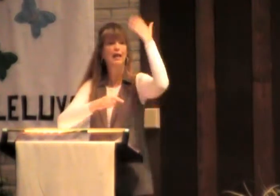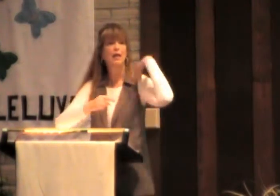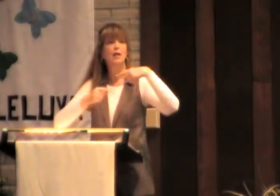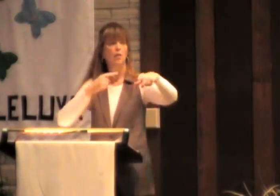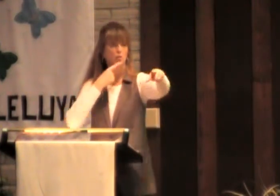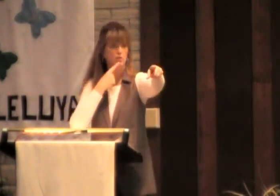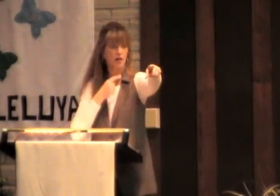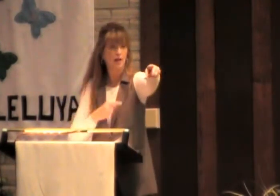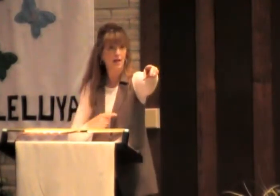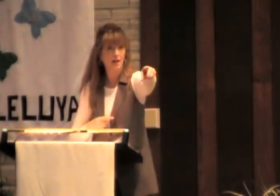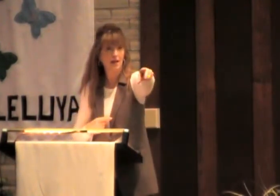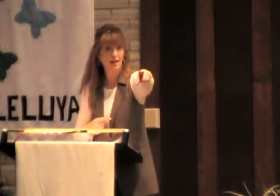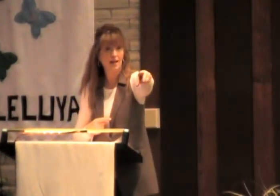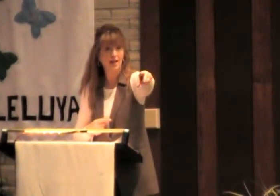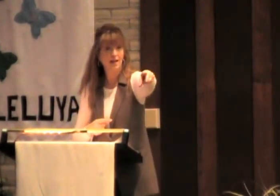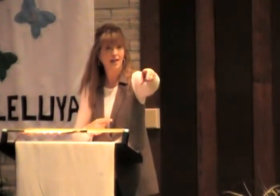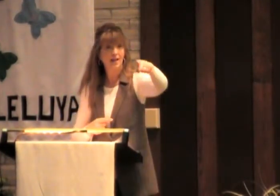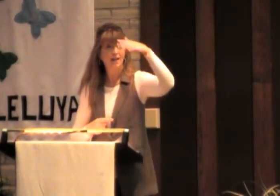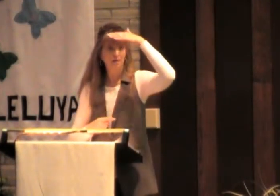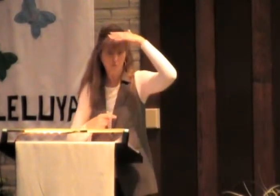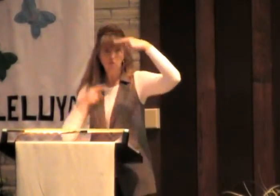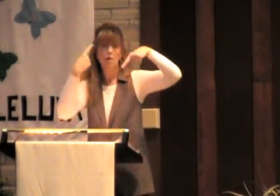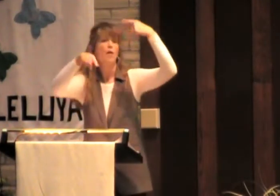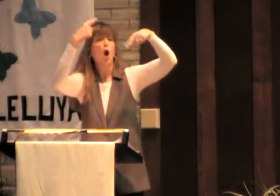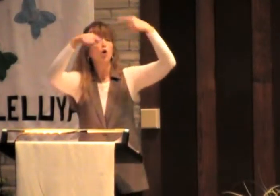Throw some stuff out there. Lying, what'd you say?